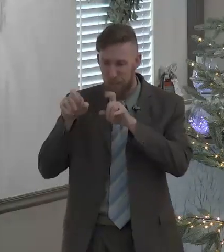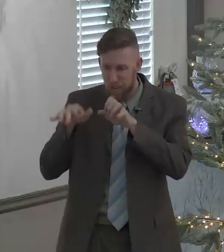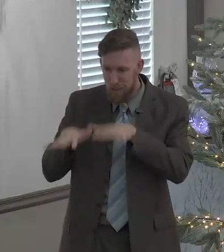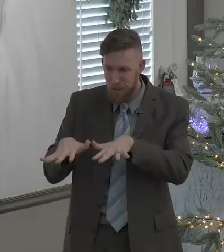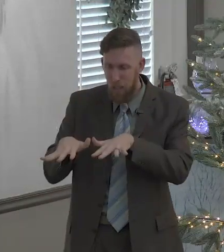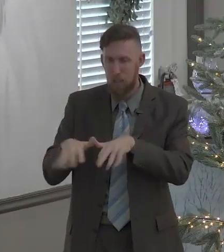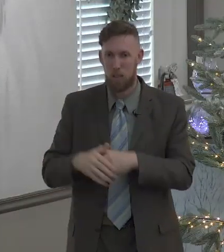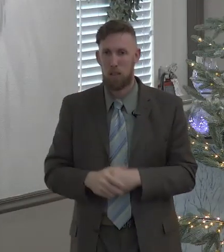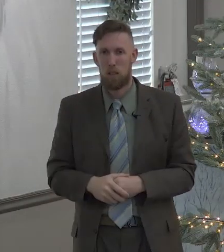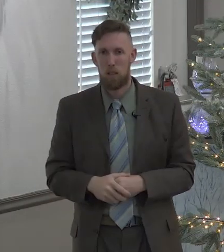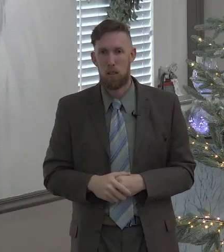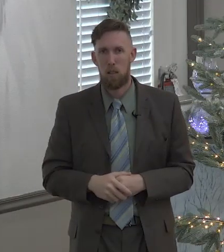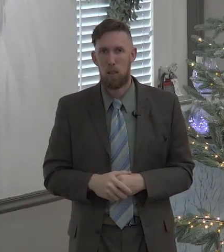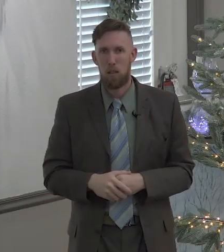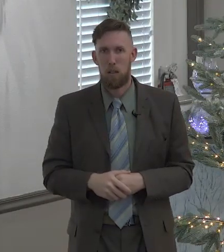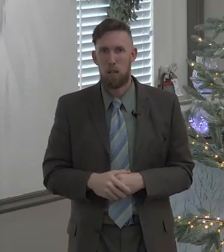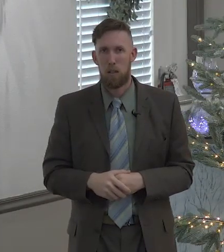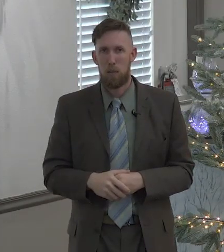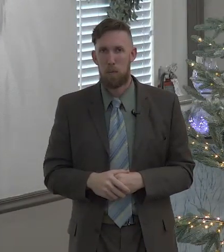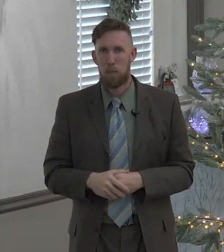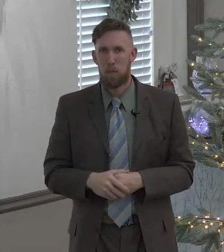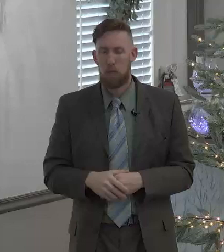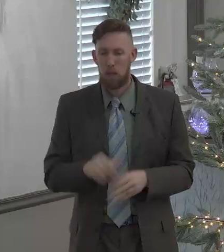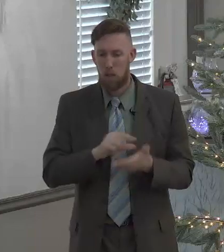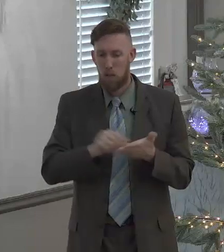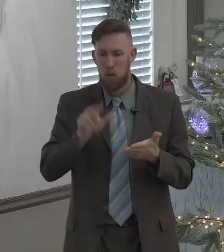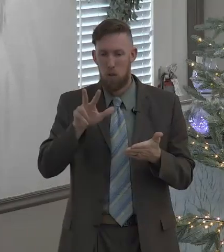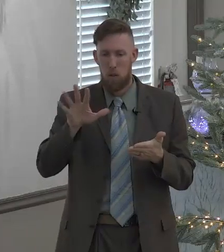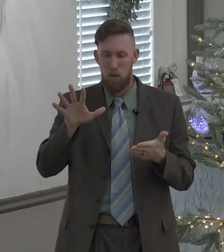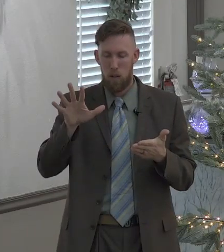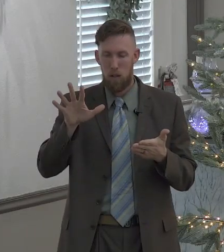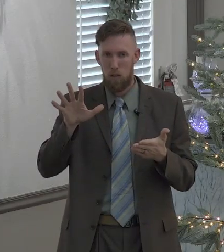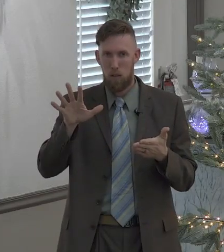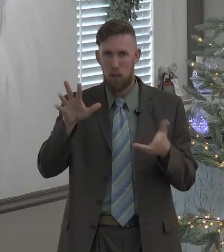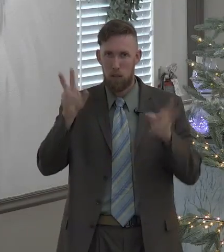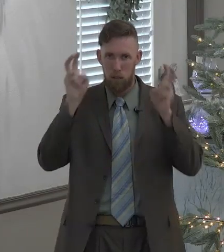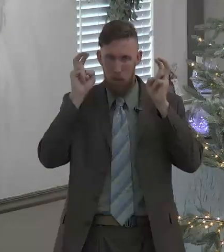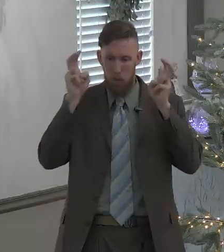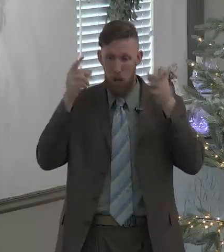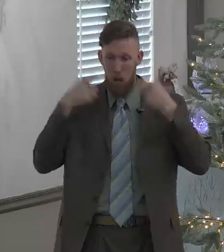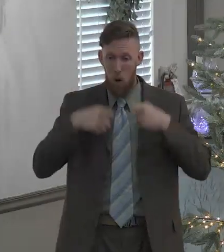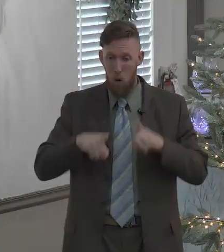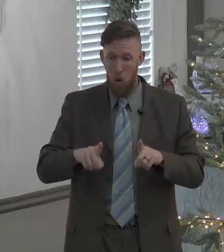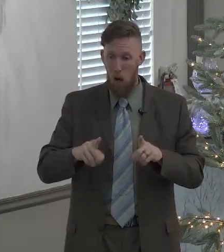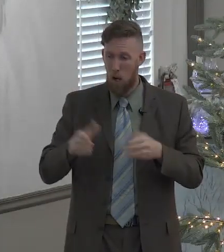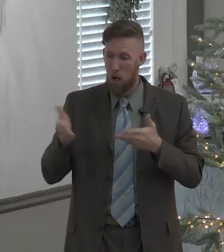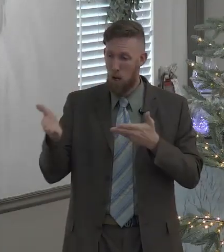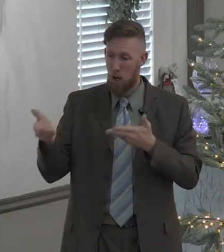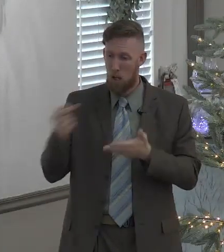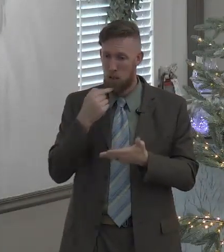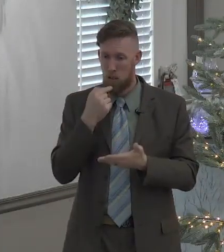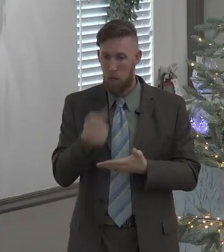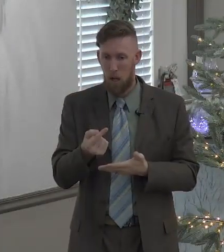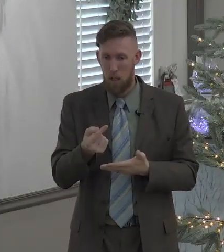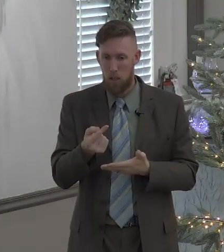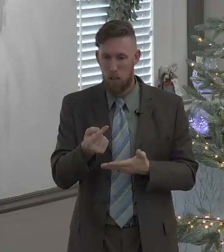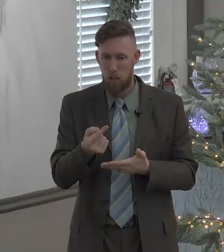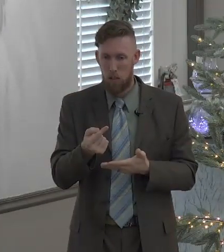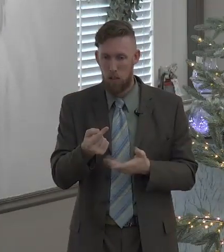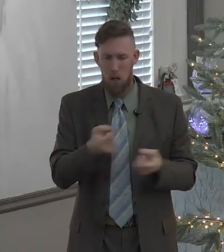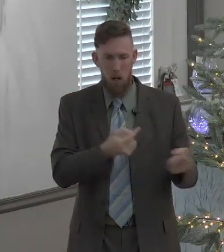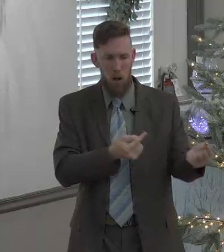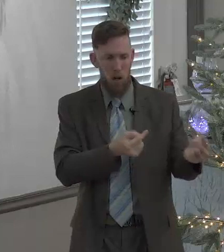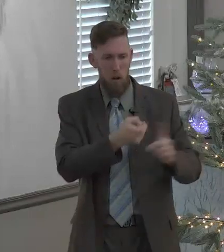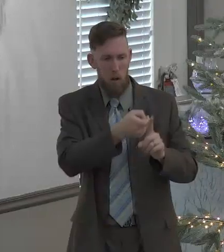Thirdly, I want you to see where Jairus' faith is tried. He had a tried faith. Beginning in verse 35,